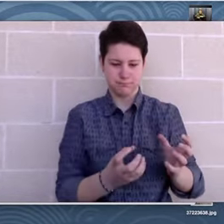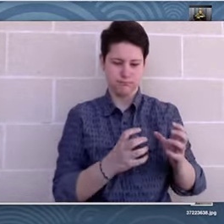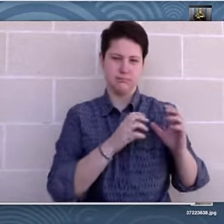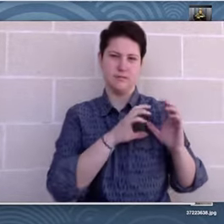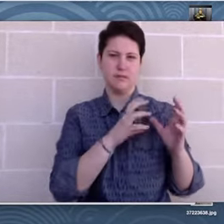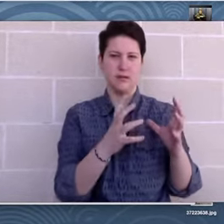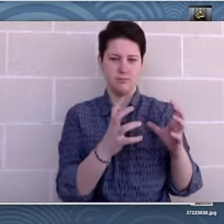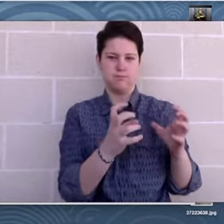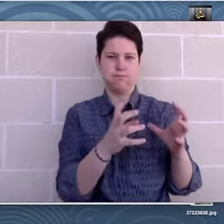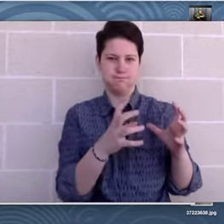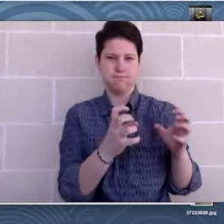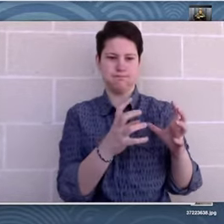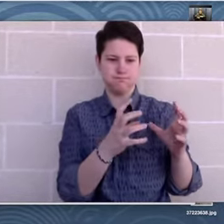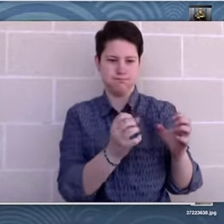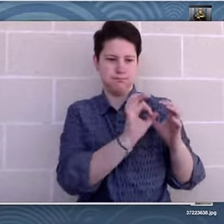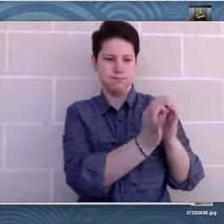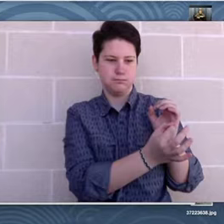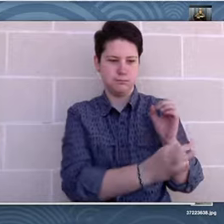blood vessels.